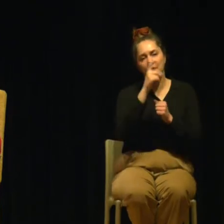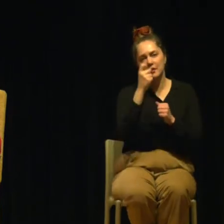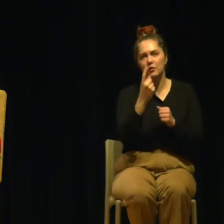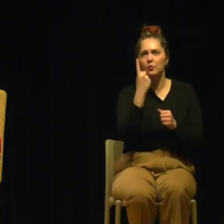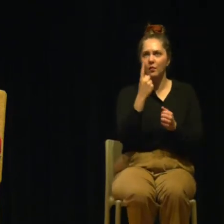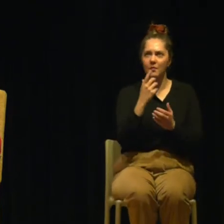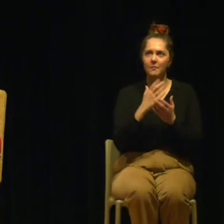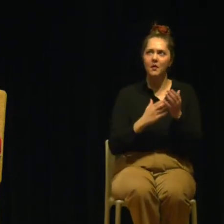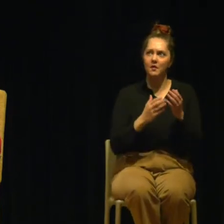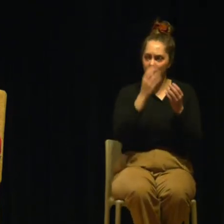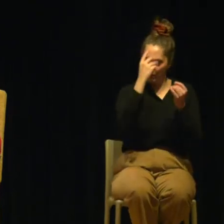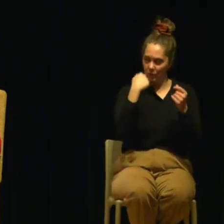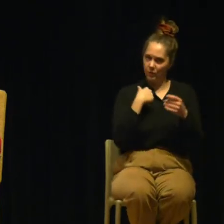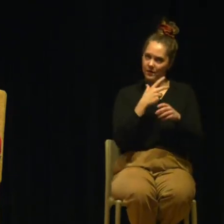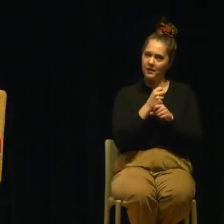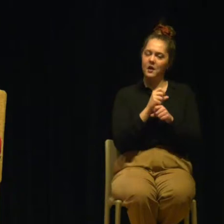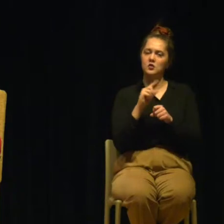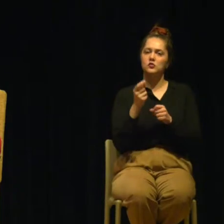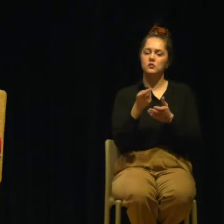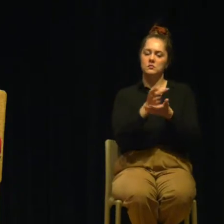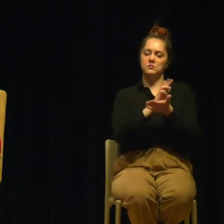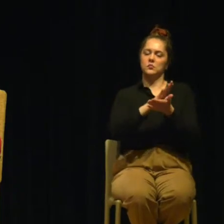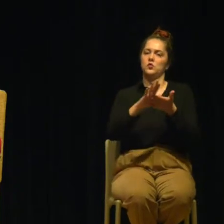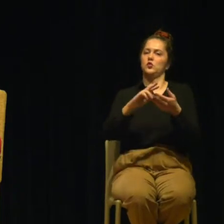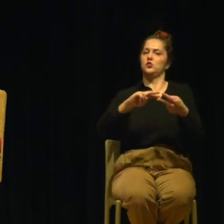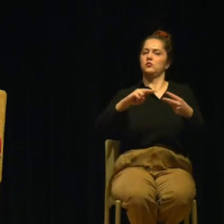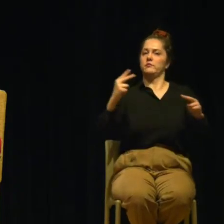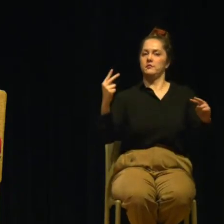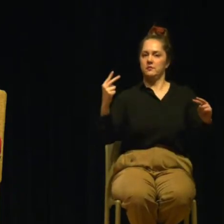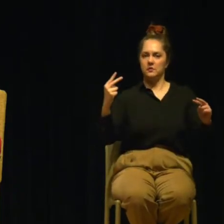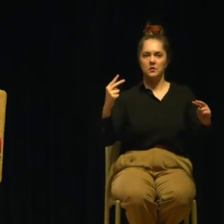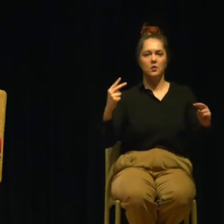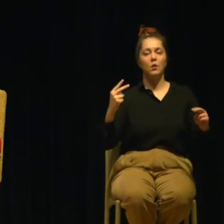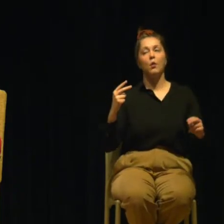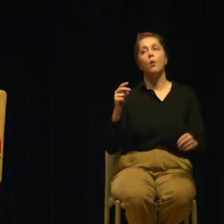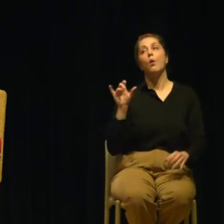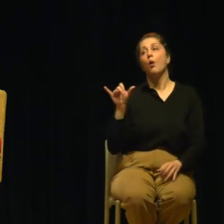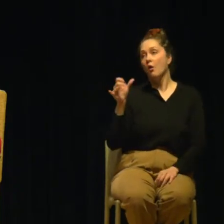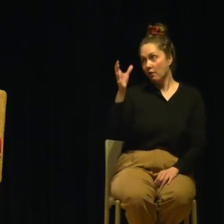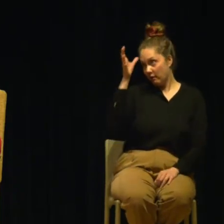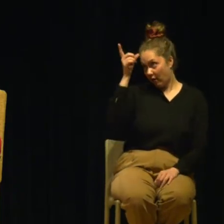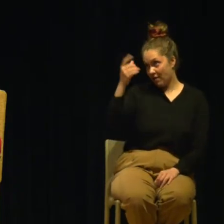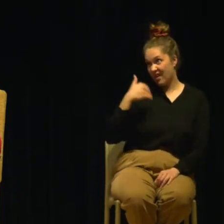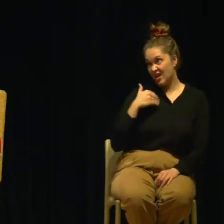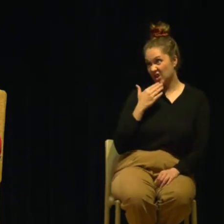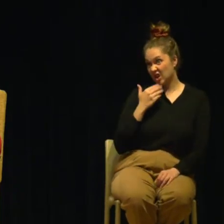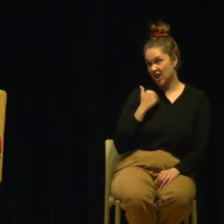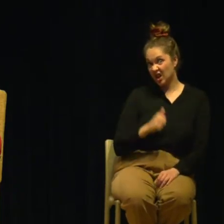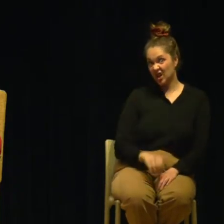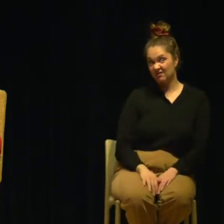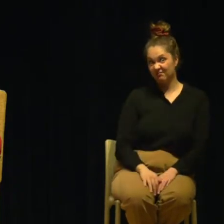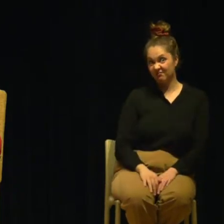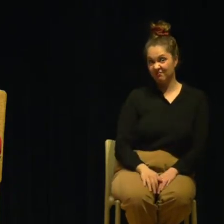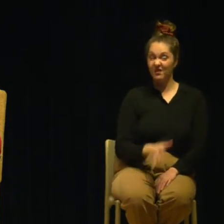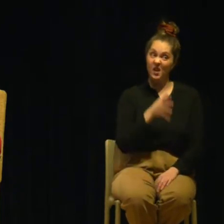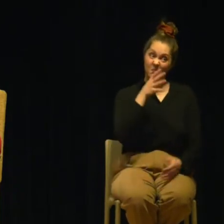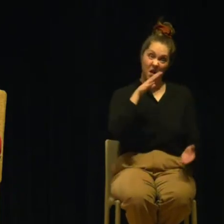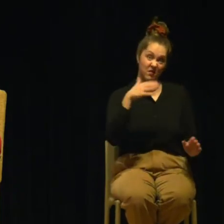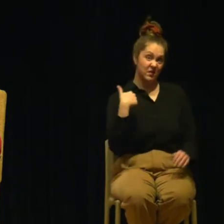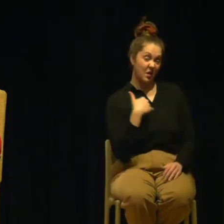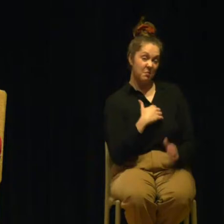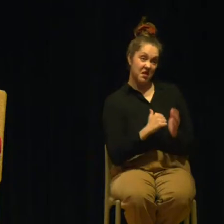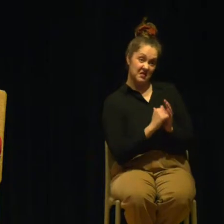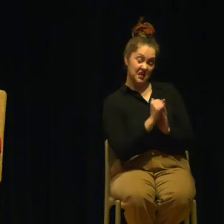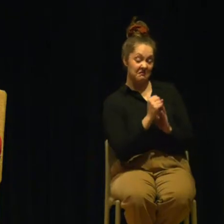get are just the pure genetics, right? Oh, your father had sugar. You know, your mother died of breast